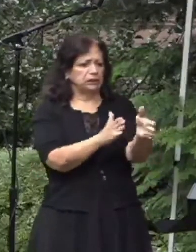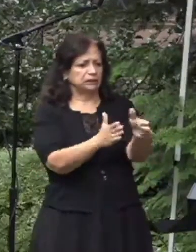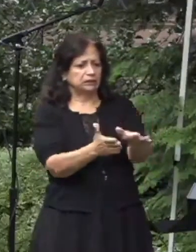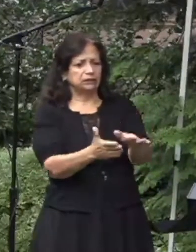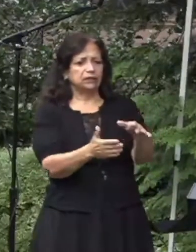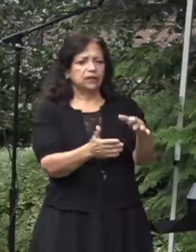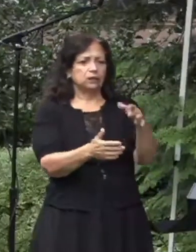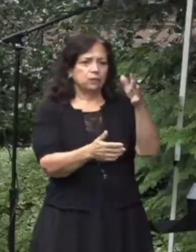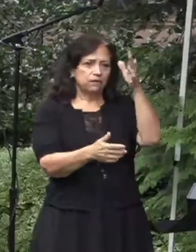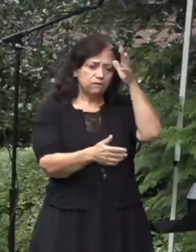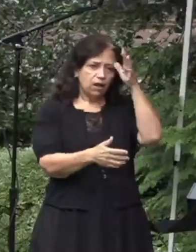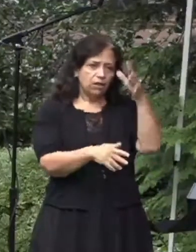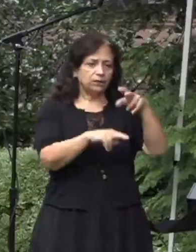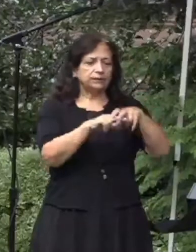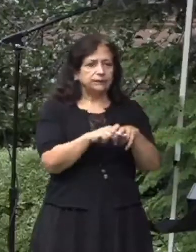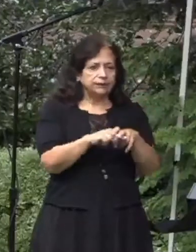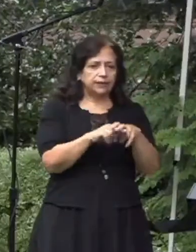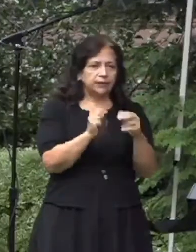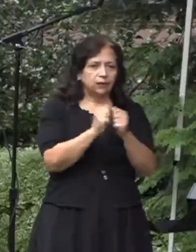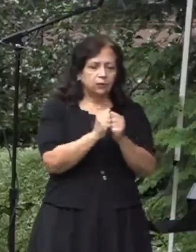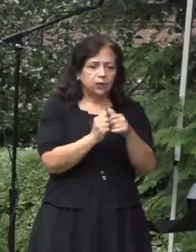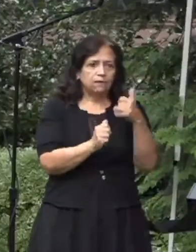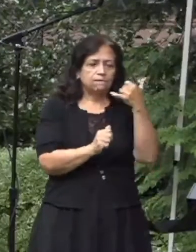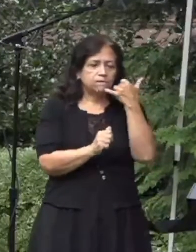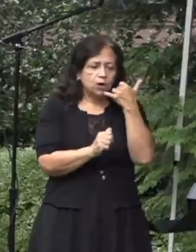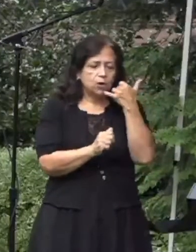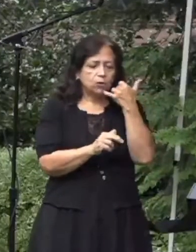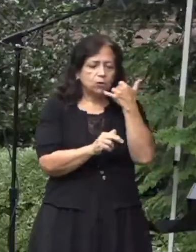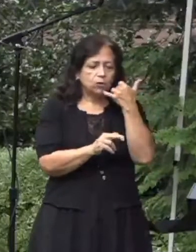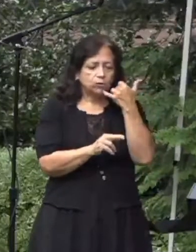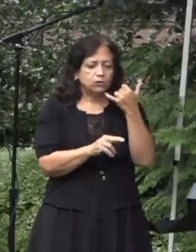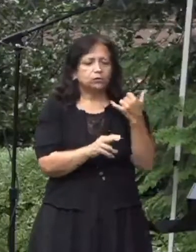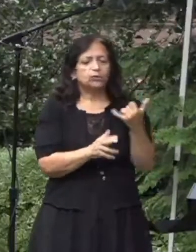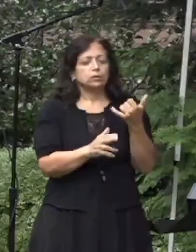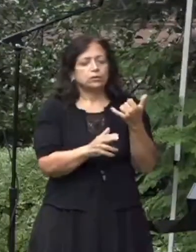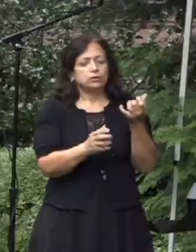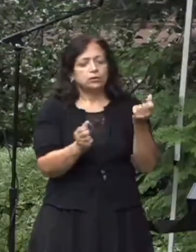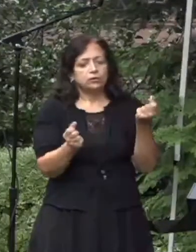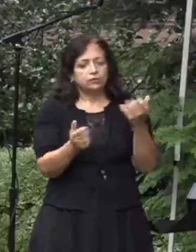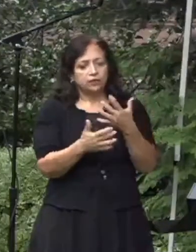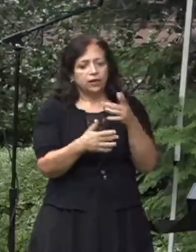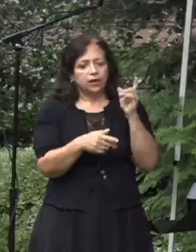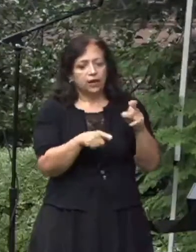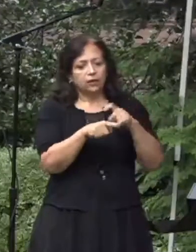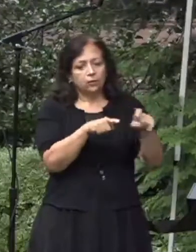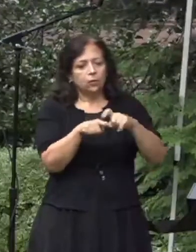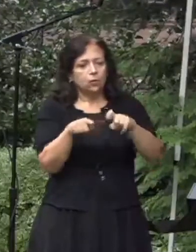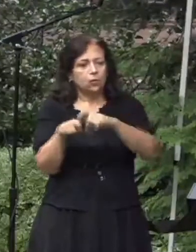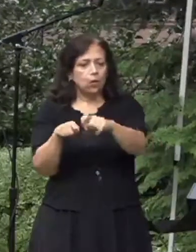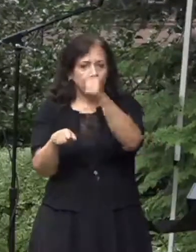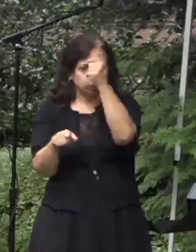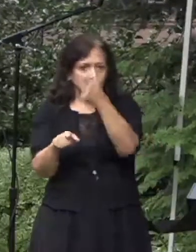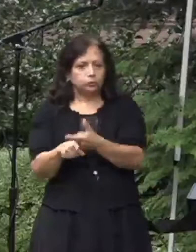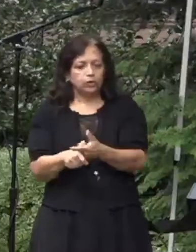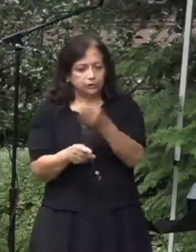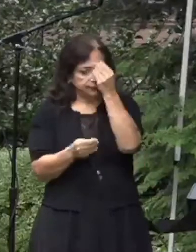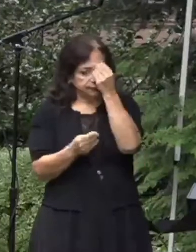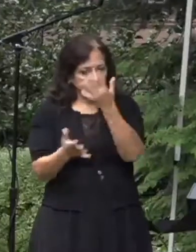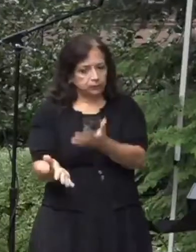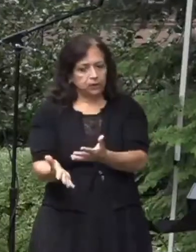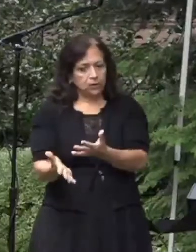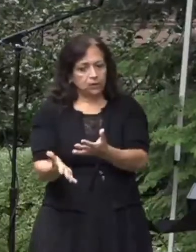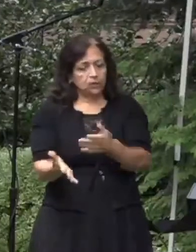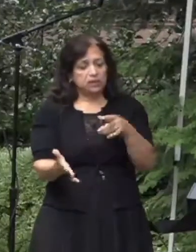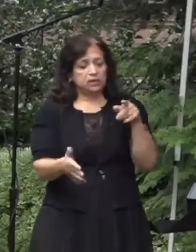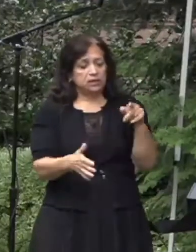the phone in his hands, dreading the inevitable calls he would have to make to his brothers to tell them that